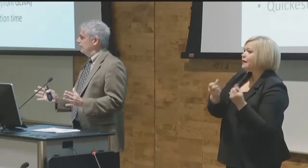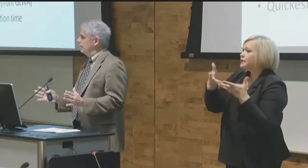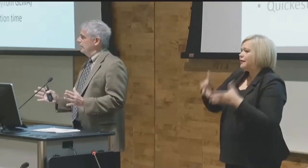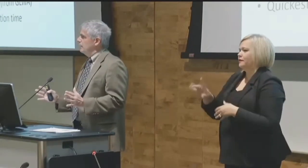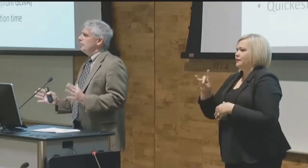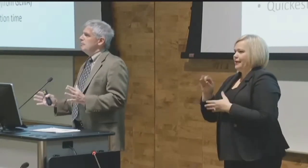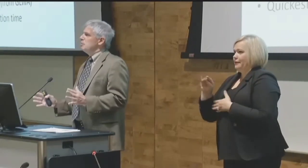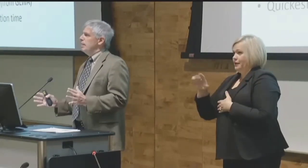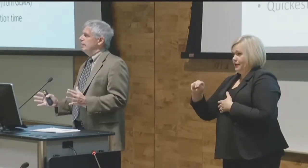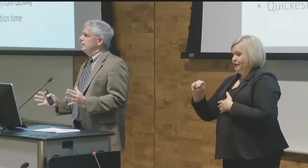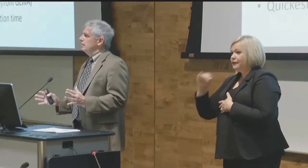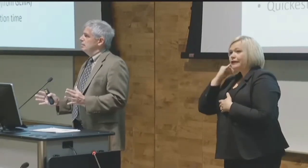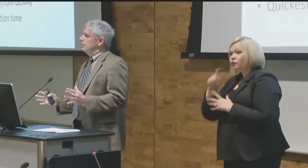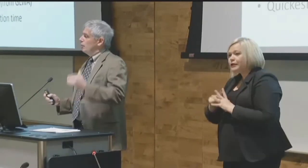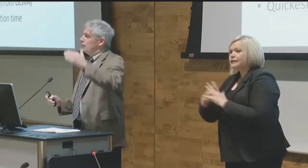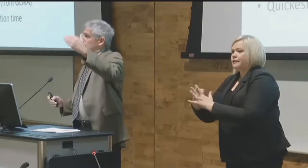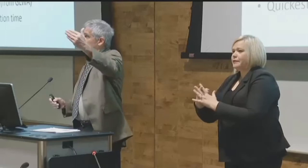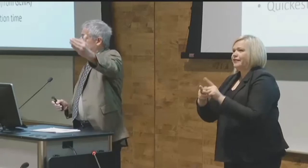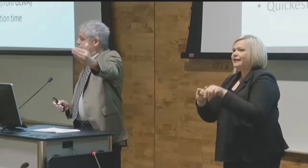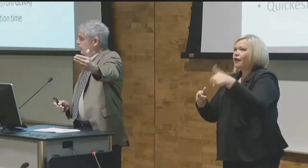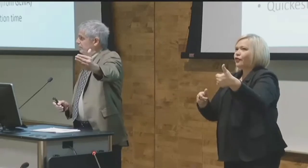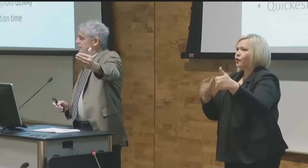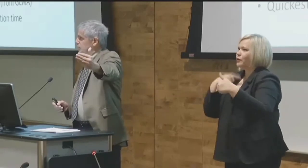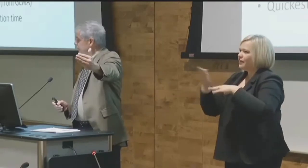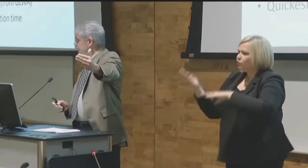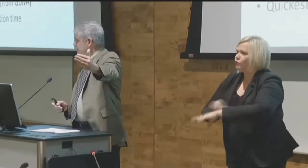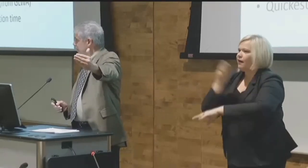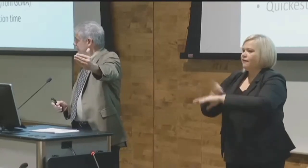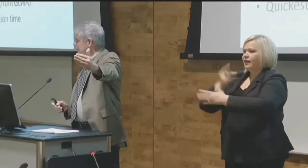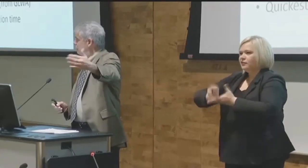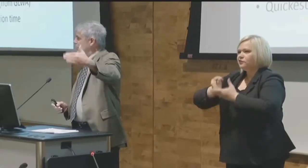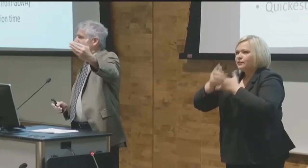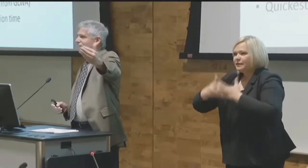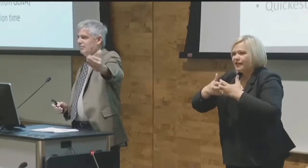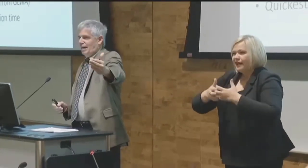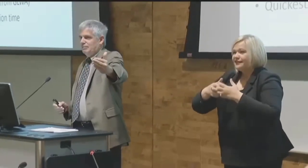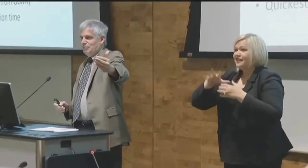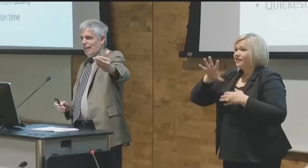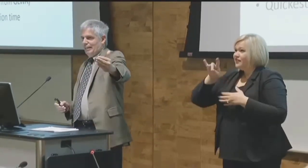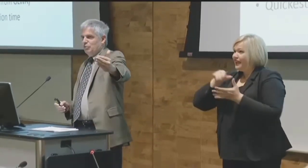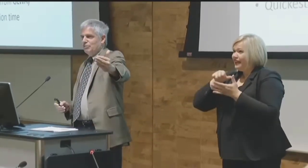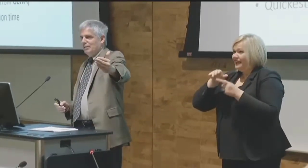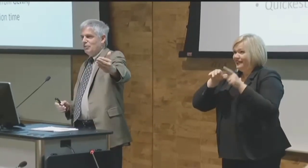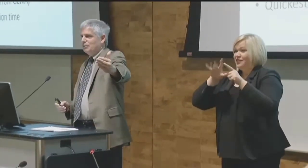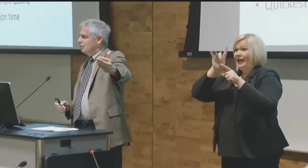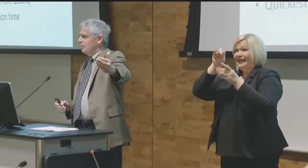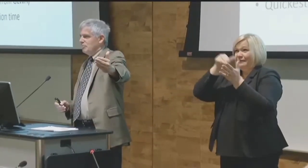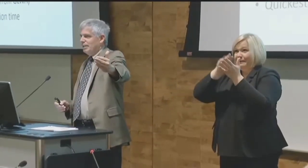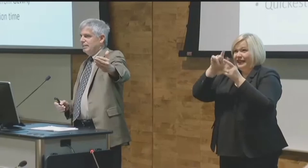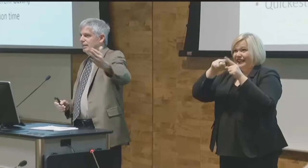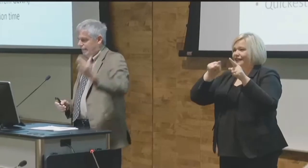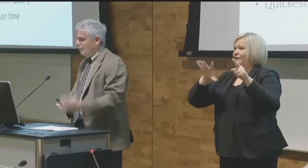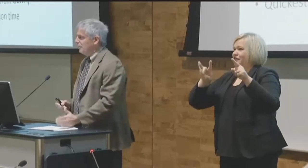million. If we had implemented the alternative where we had to renovate the Flint treatment plant, 58 of that 80 would have had to go into the